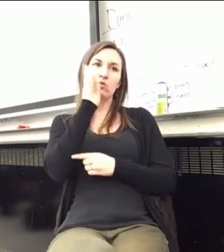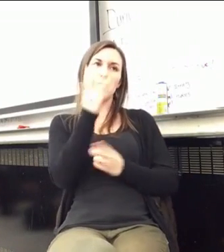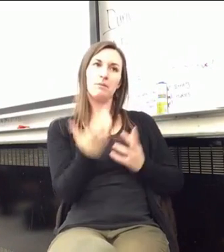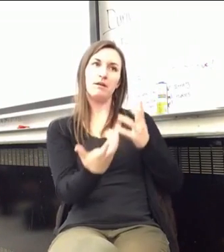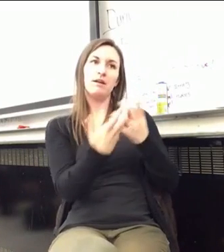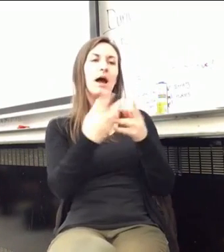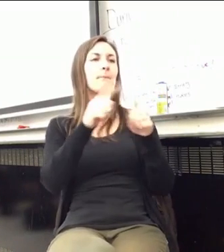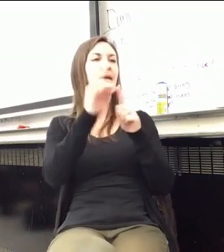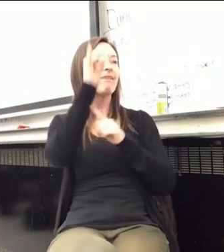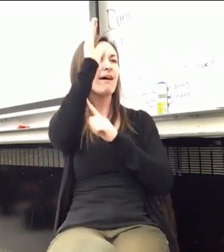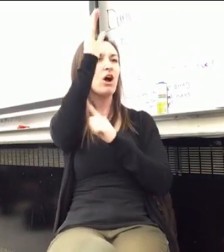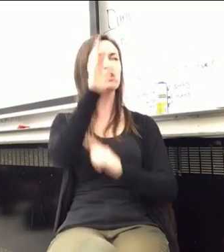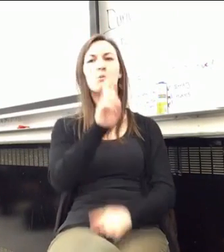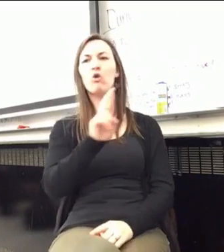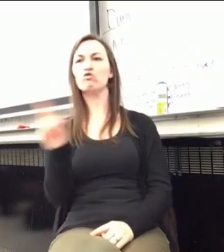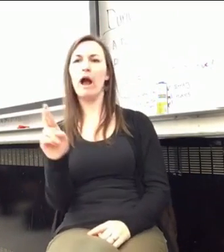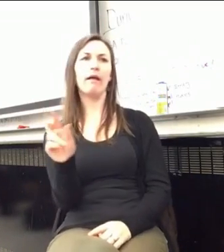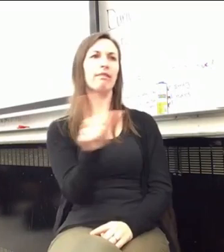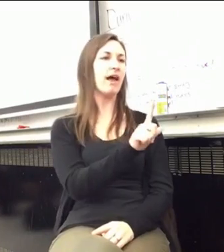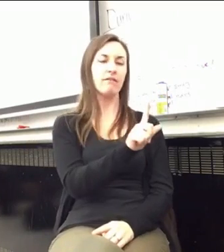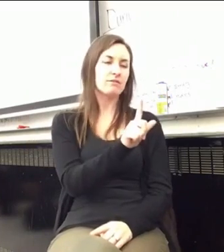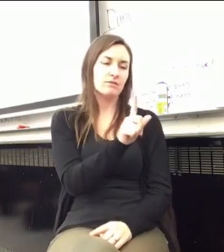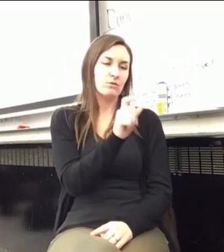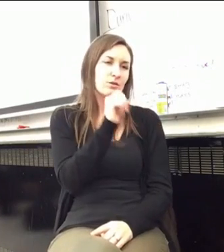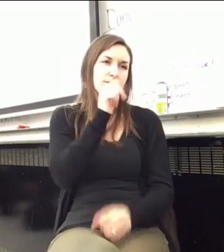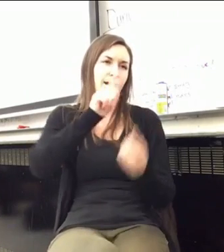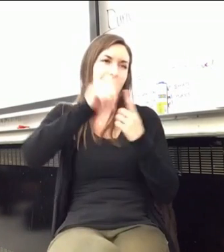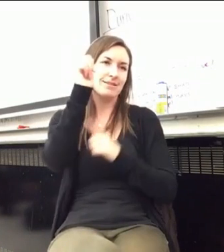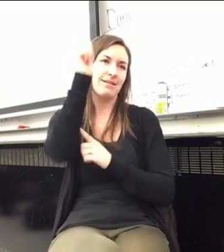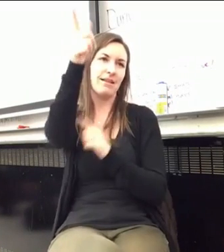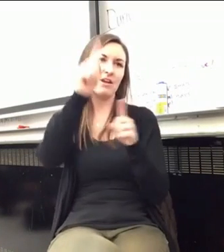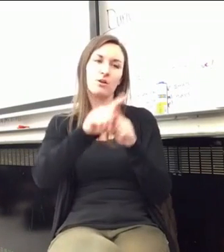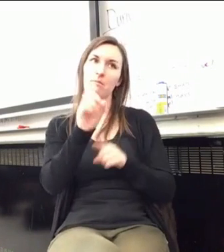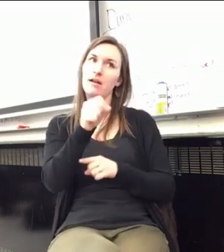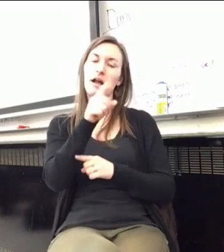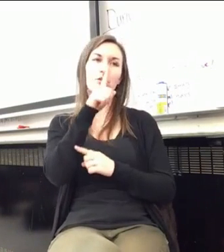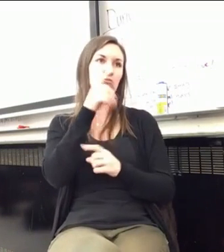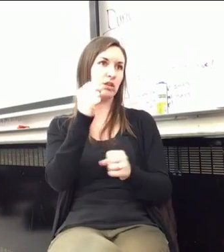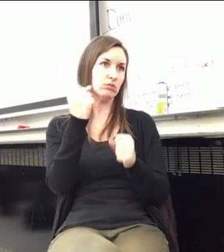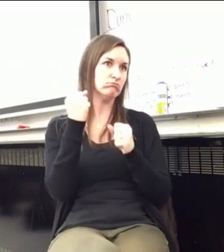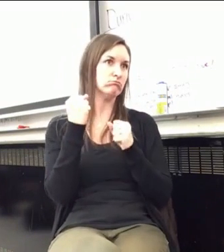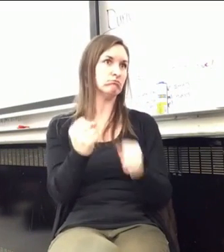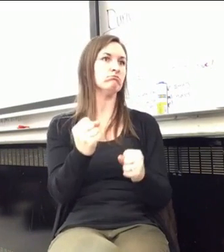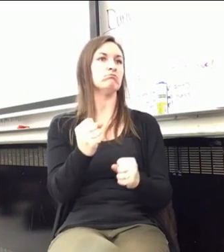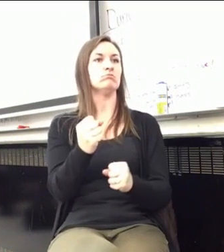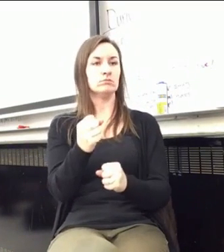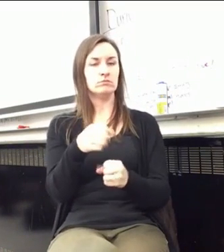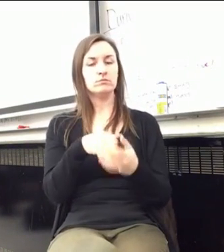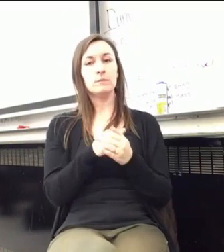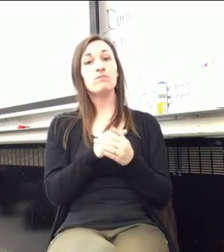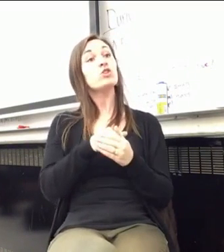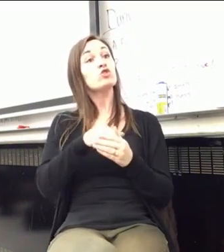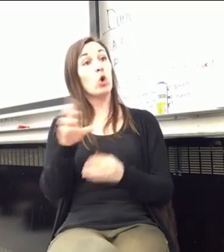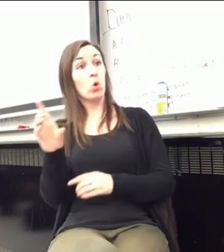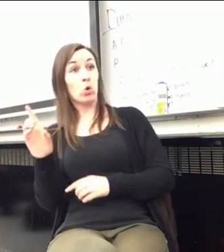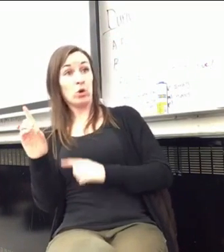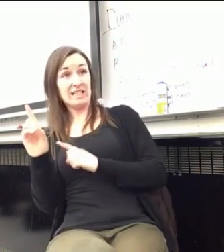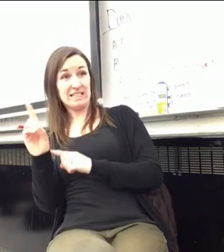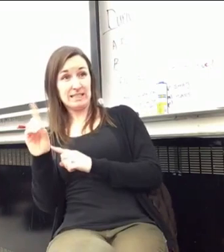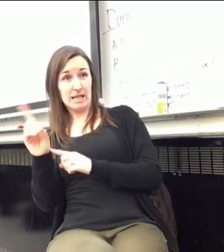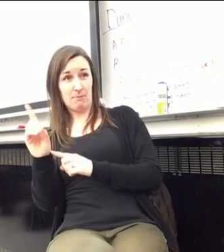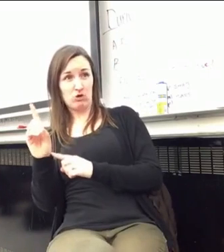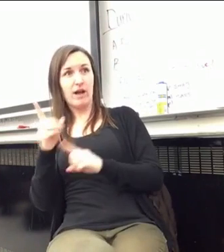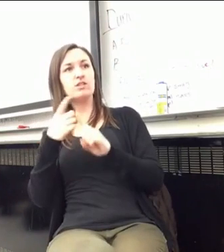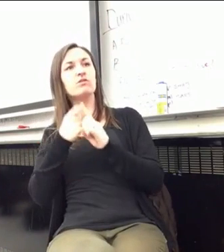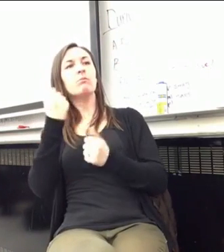about 1980, though. But yeah, they're pretty far. Now, on the Democrats, remember, the Democrats are from what